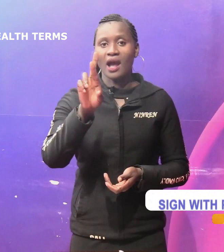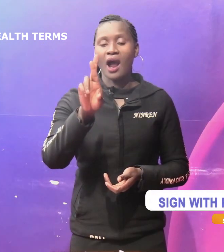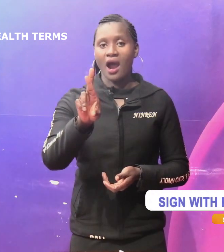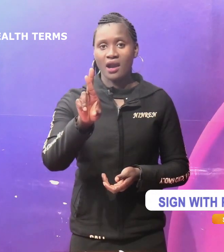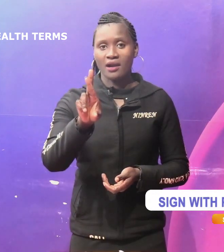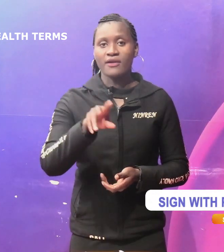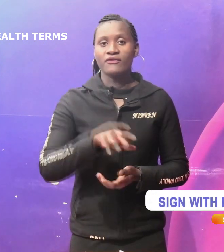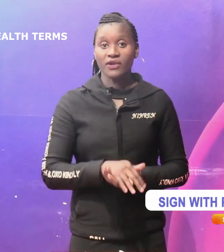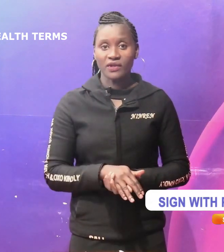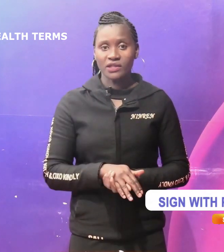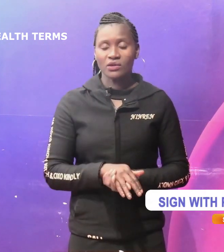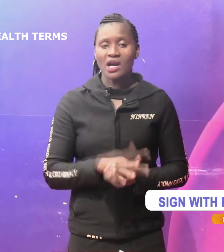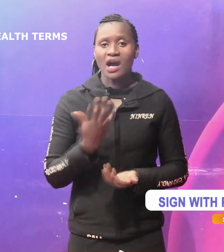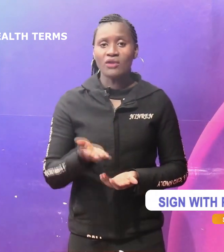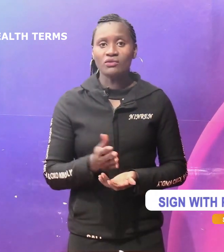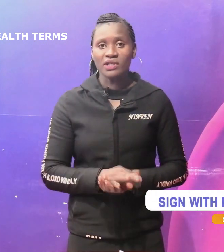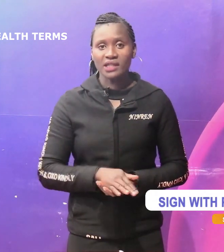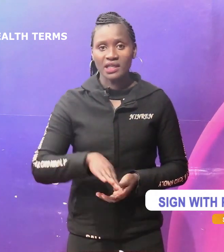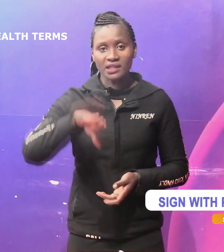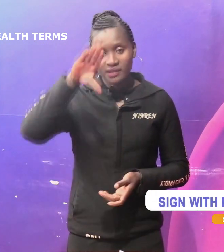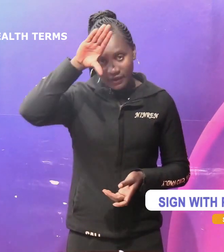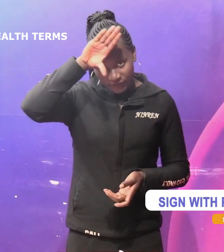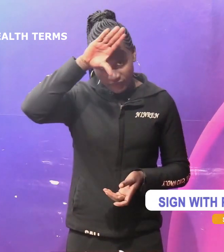F-E-V-E-R, fever. So how do we sign it? Fever,